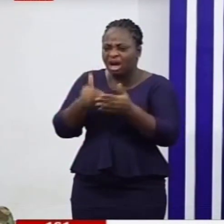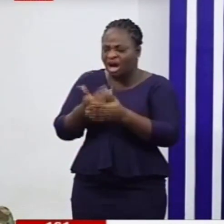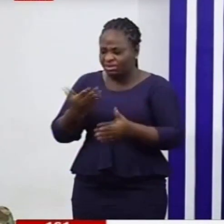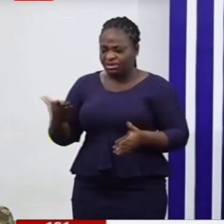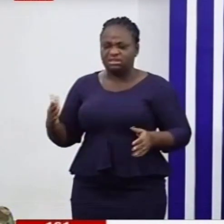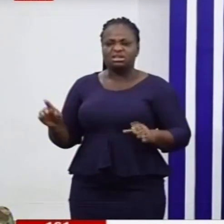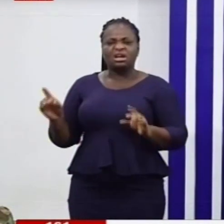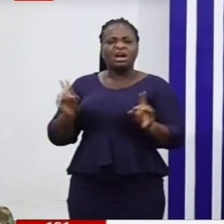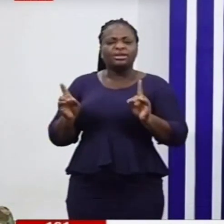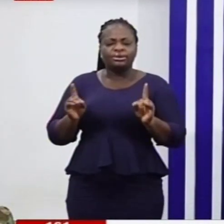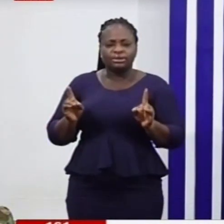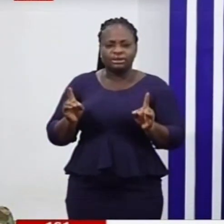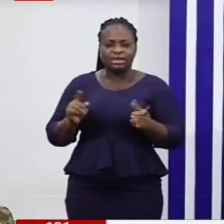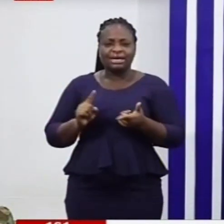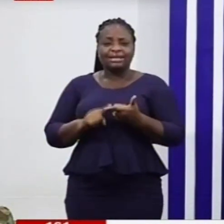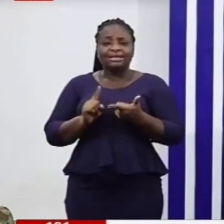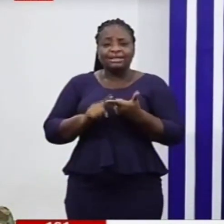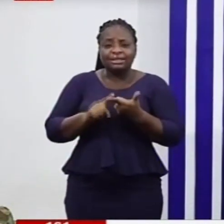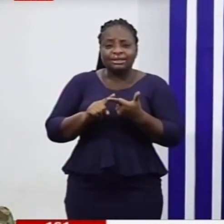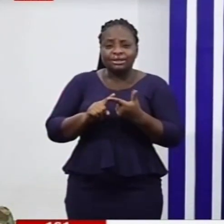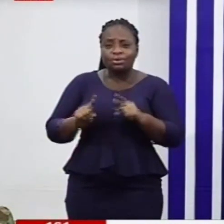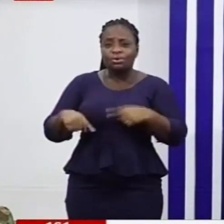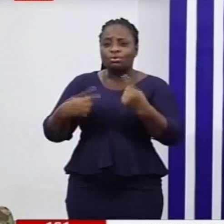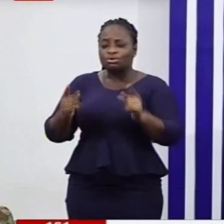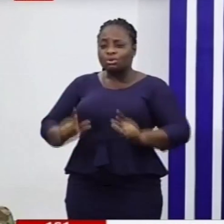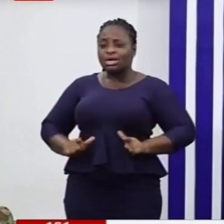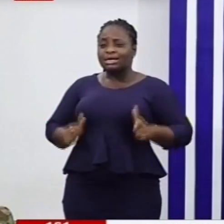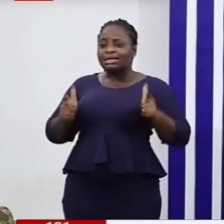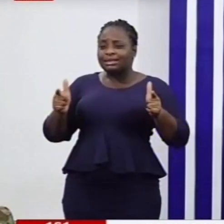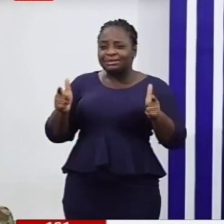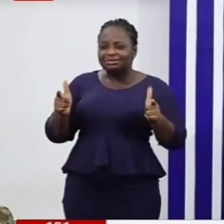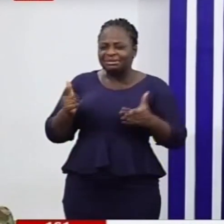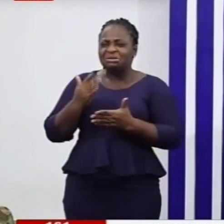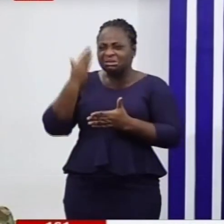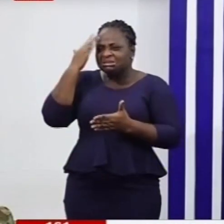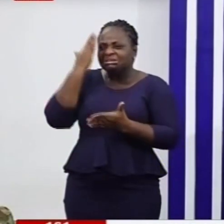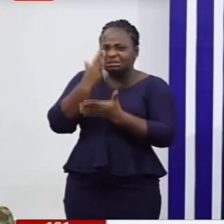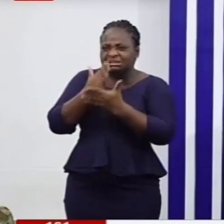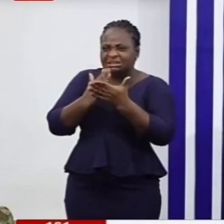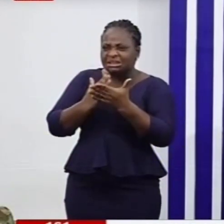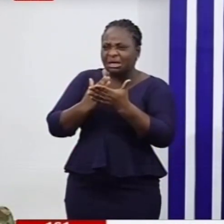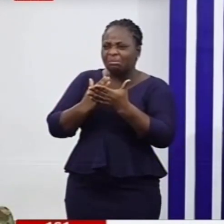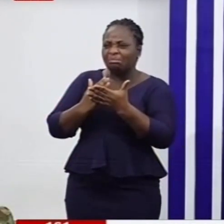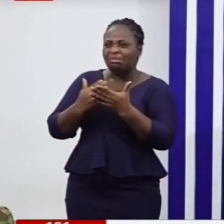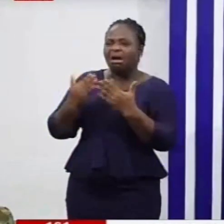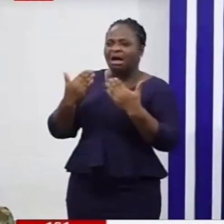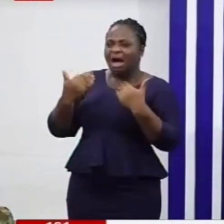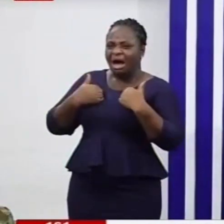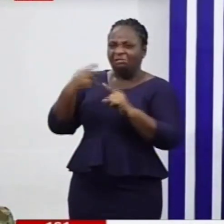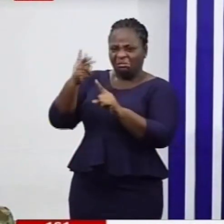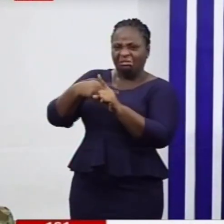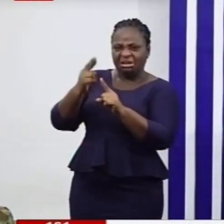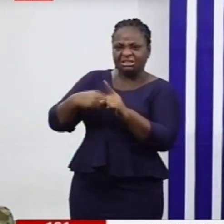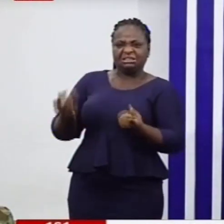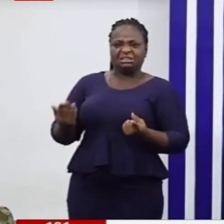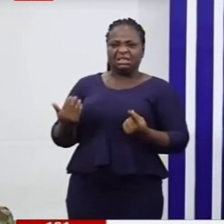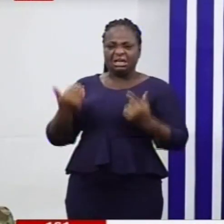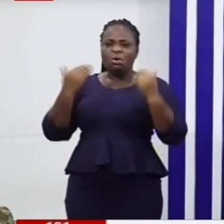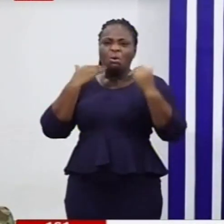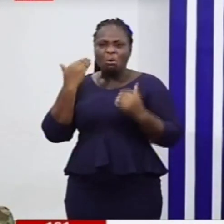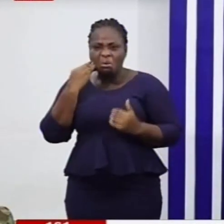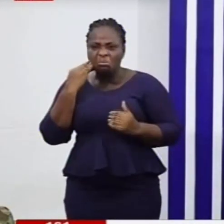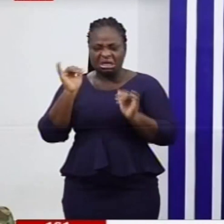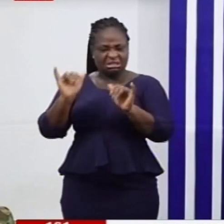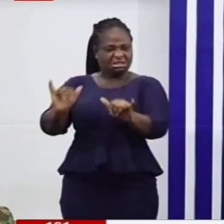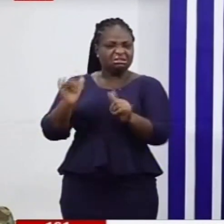going. Then we went to where they live, so at least we know that some of them are residents, they've rented little apartments and they live